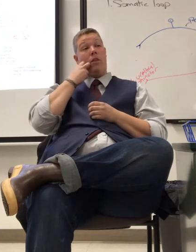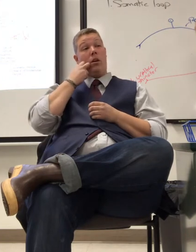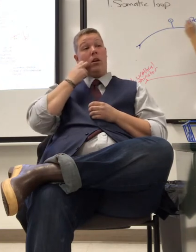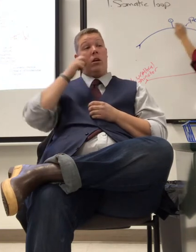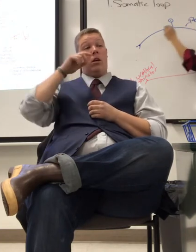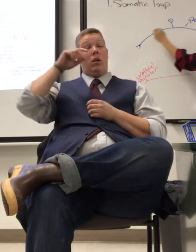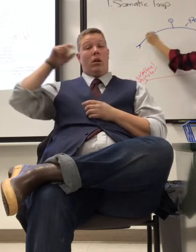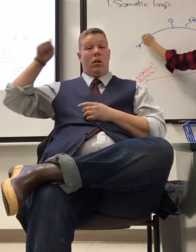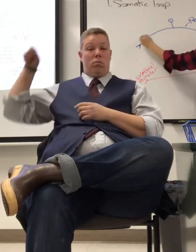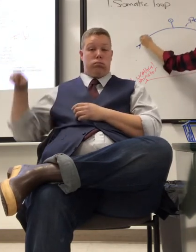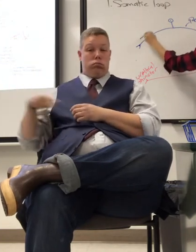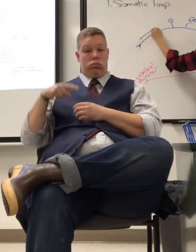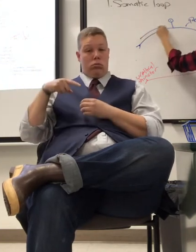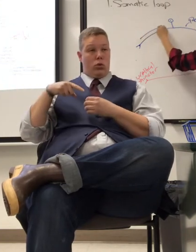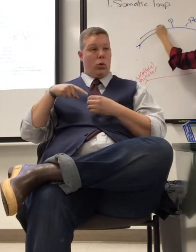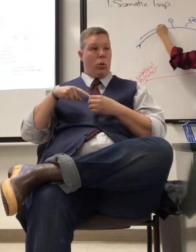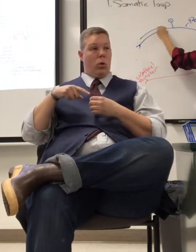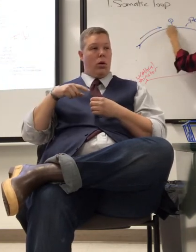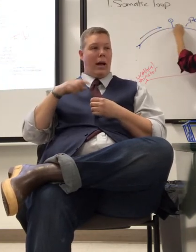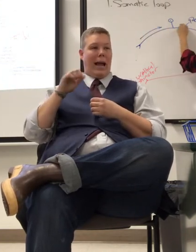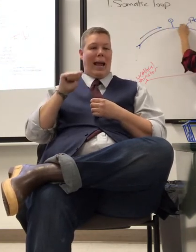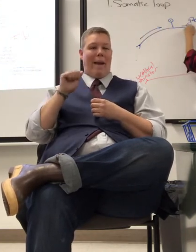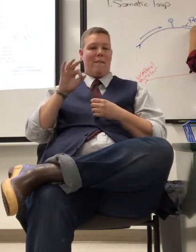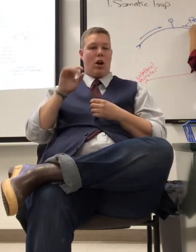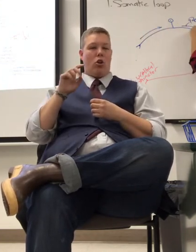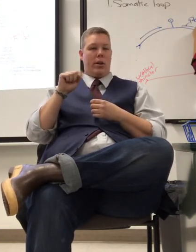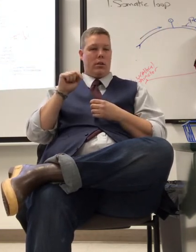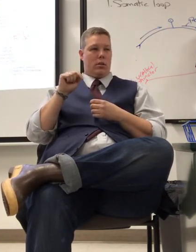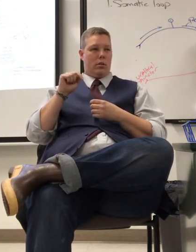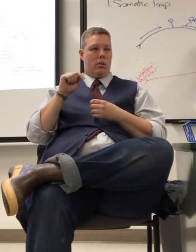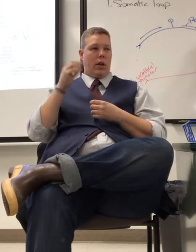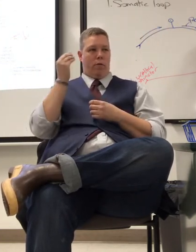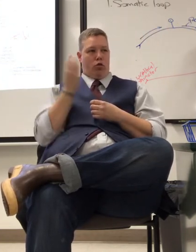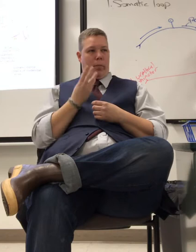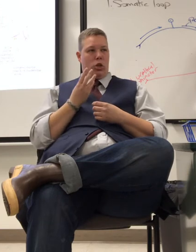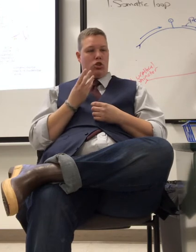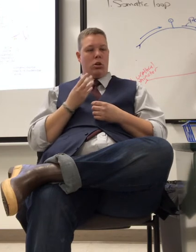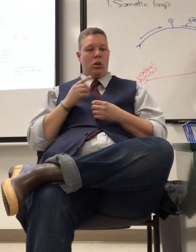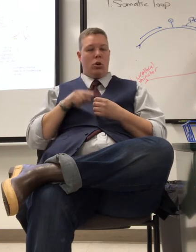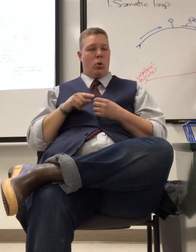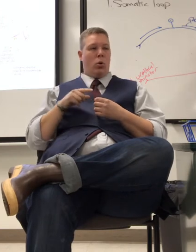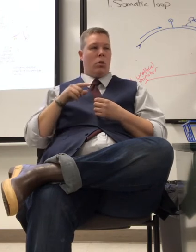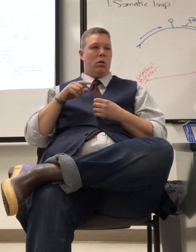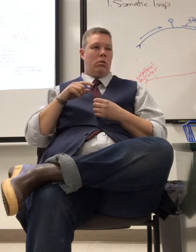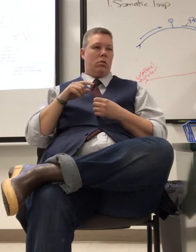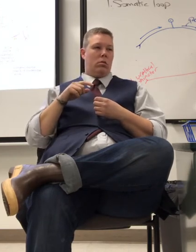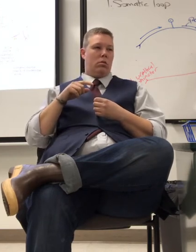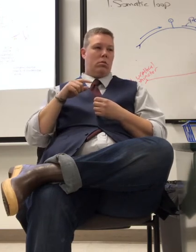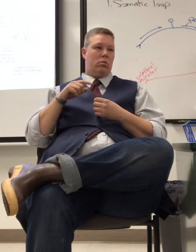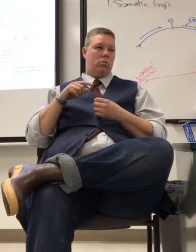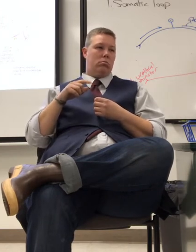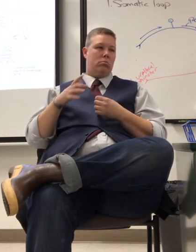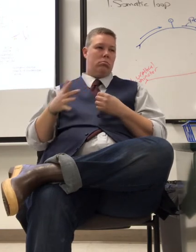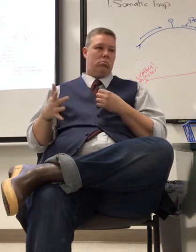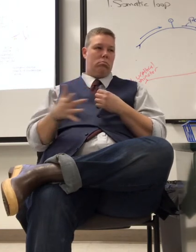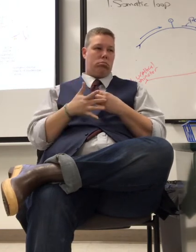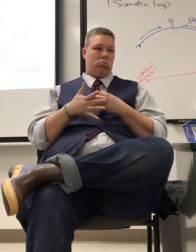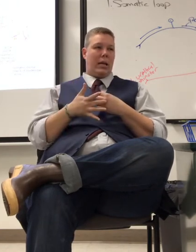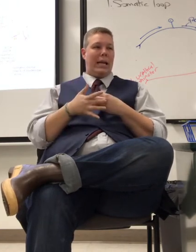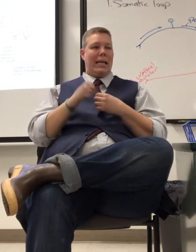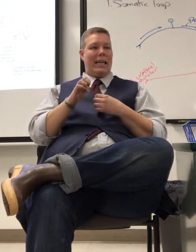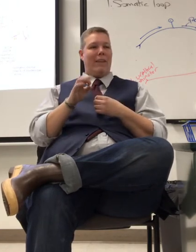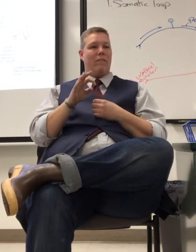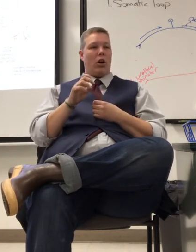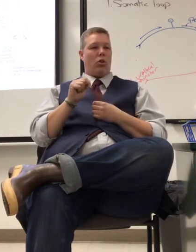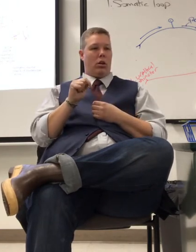It's carrying the afferent information in the spinal cord, and it's synapsing directly onto the efferent